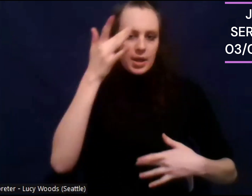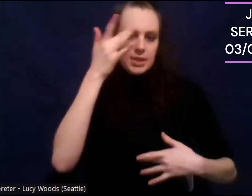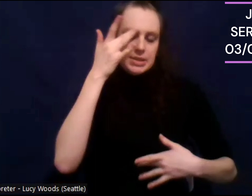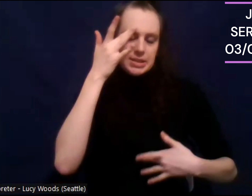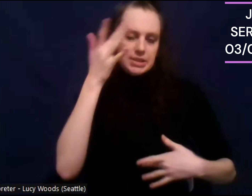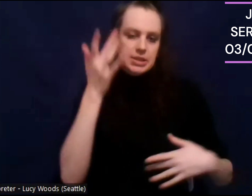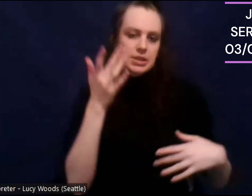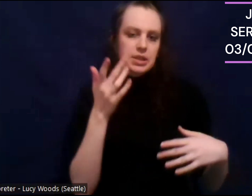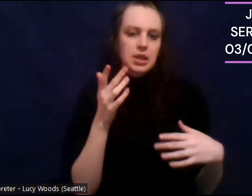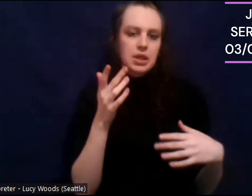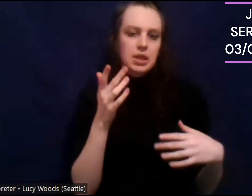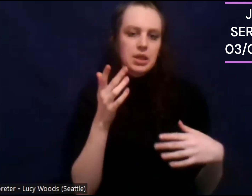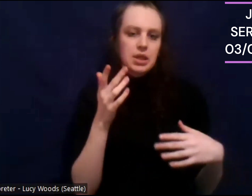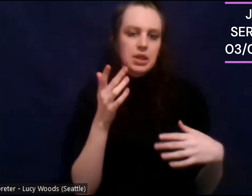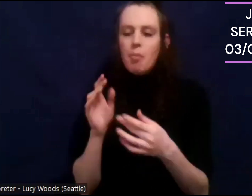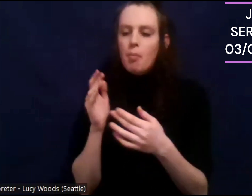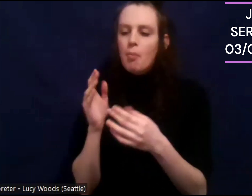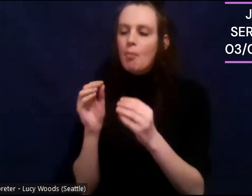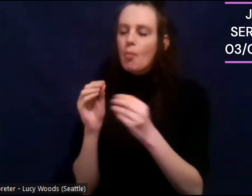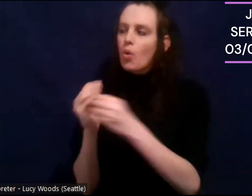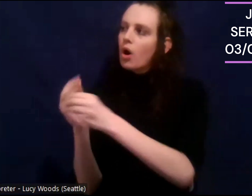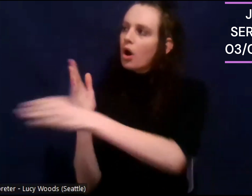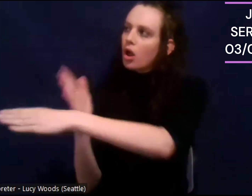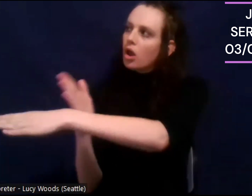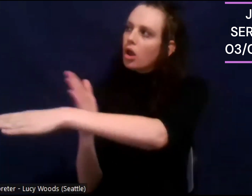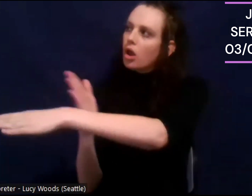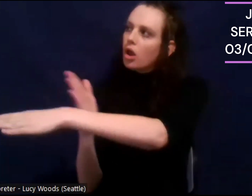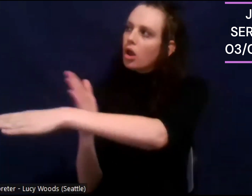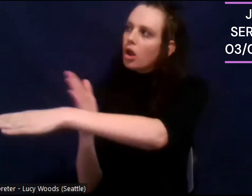love that daily reflection so much today is because that's,